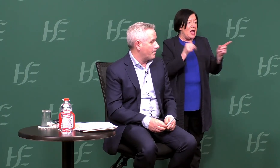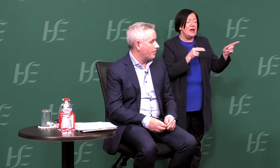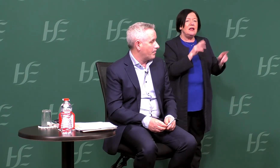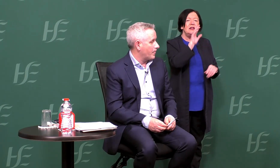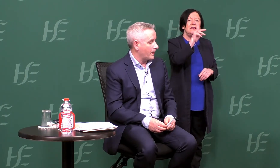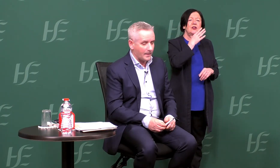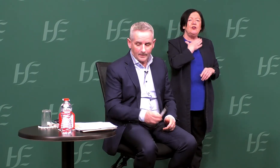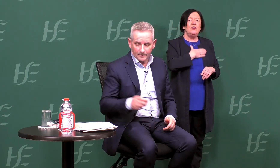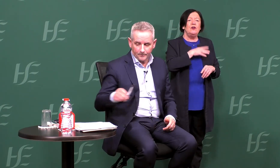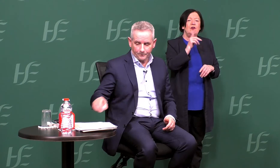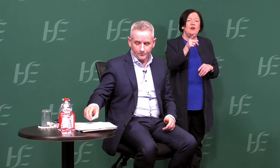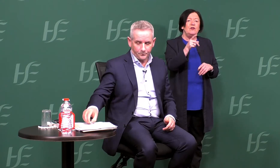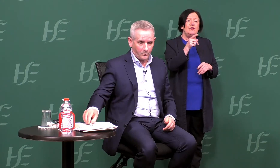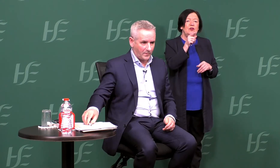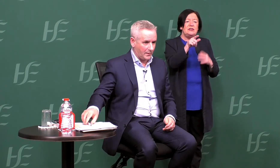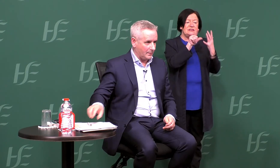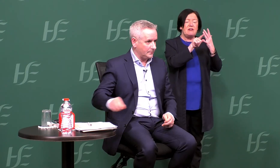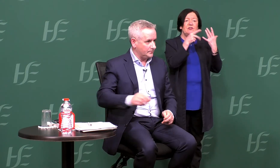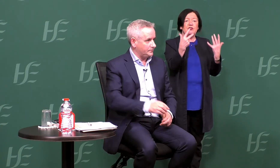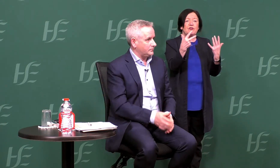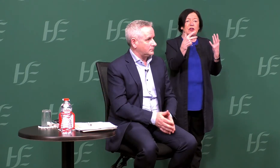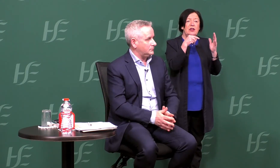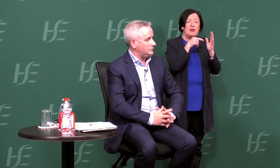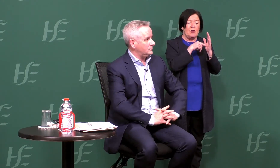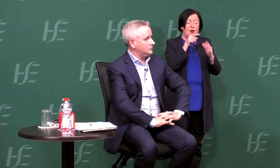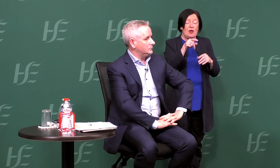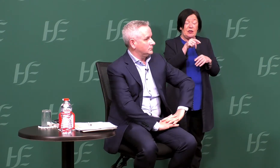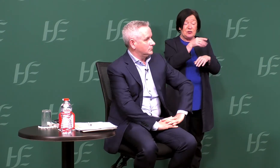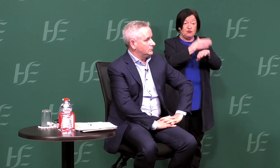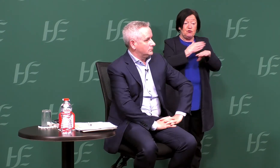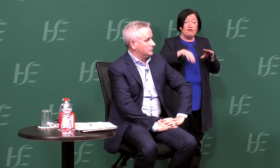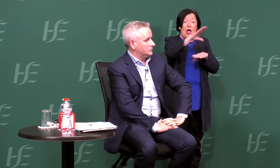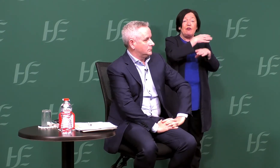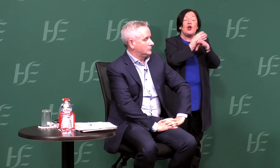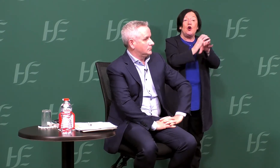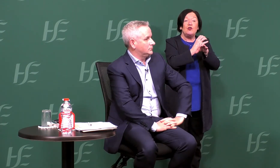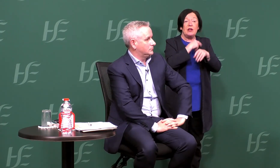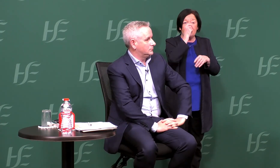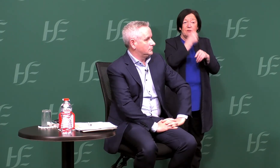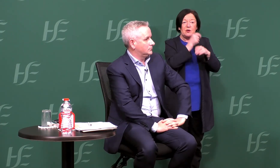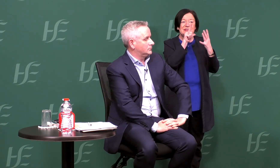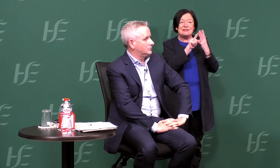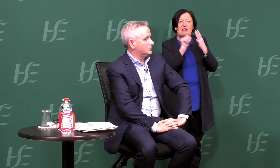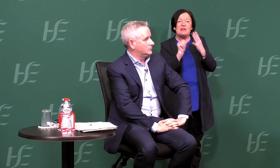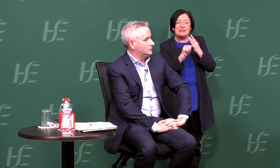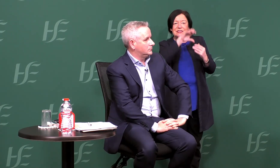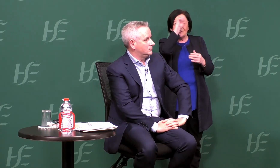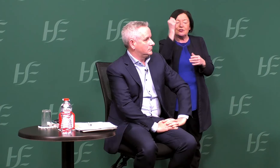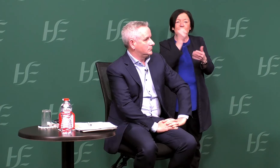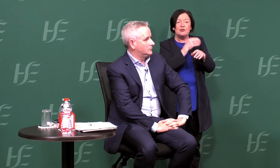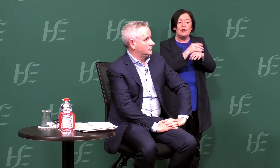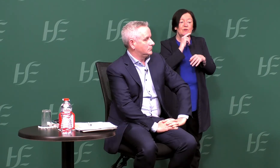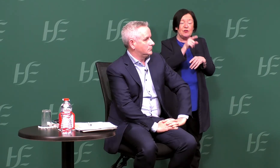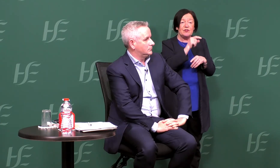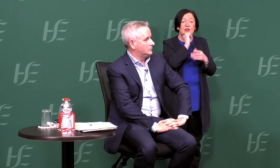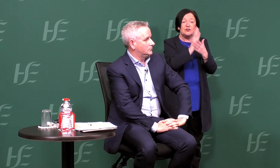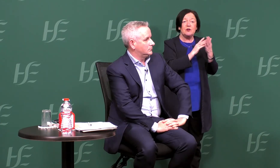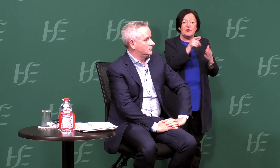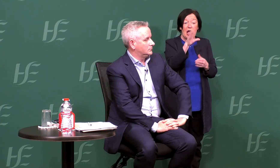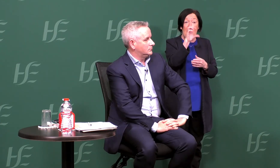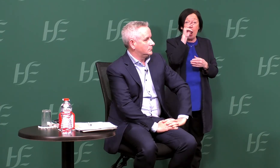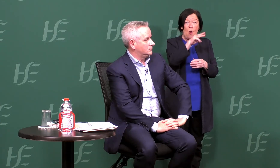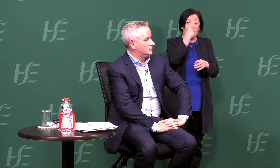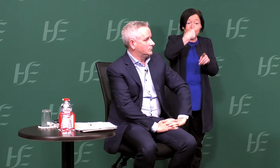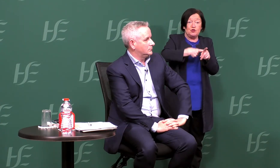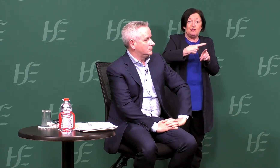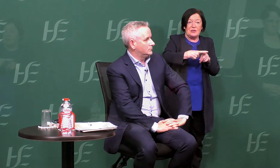so maybe just to say, we have 73 community teams around the country. I think we have about 76 consultants, and as you say, Fergal, some of those are locums, and